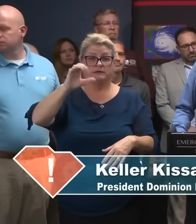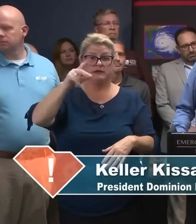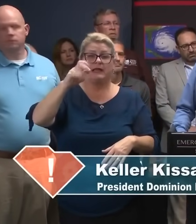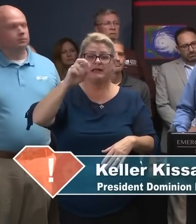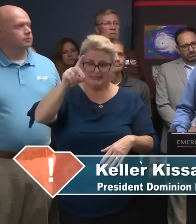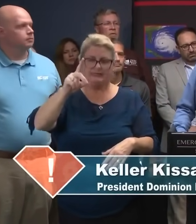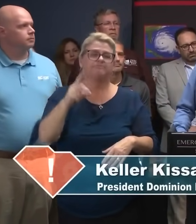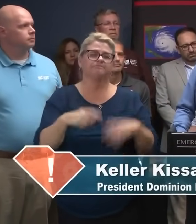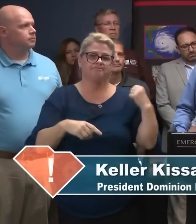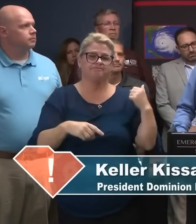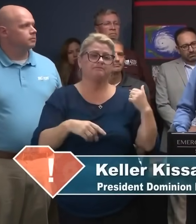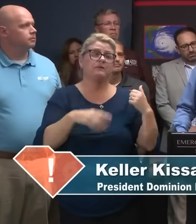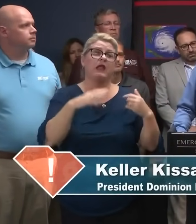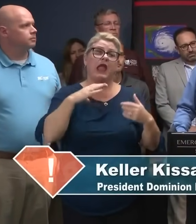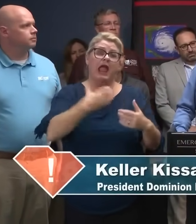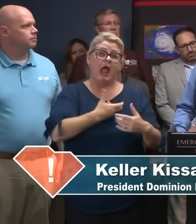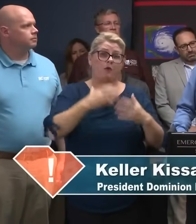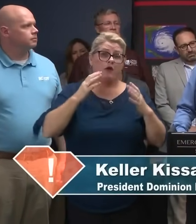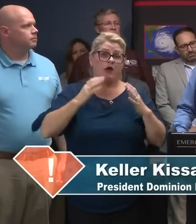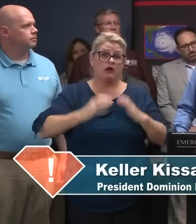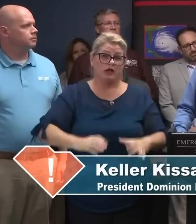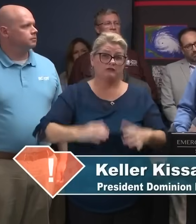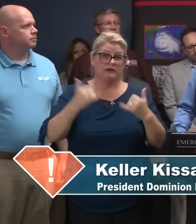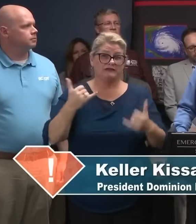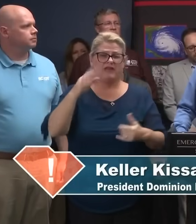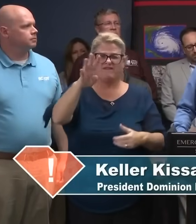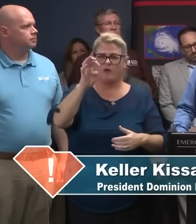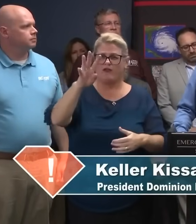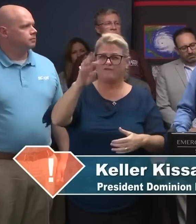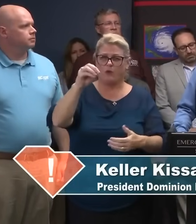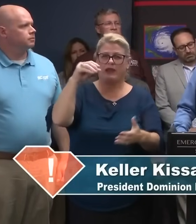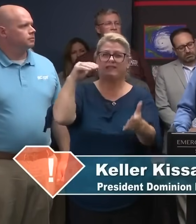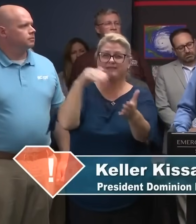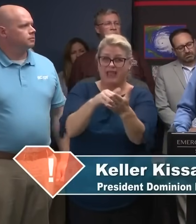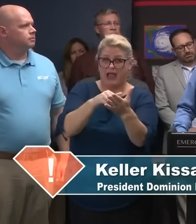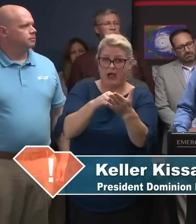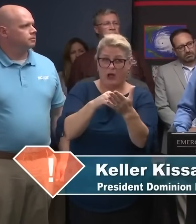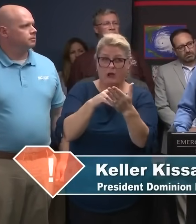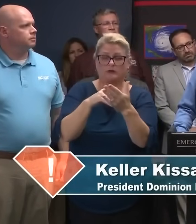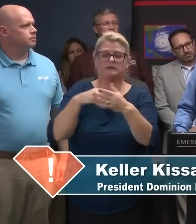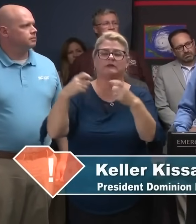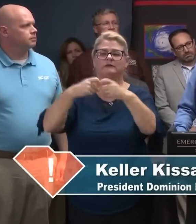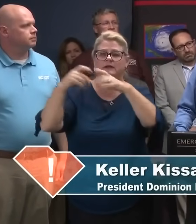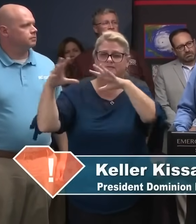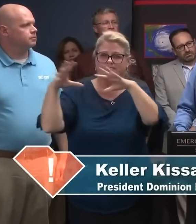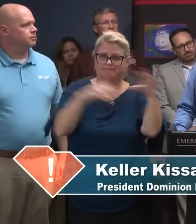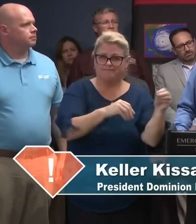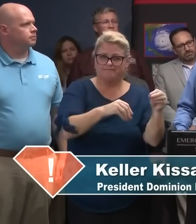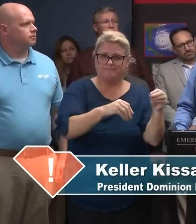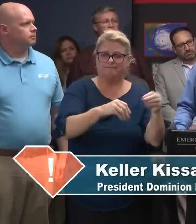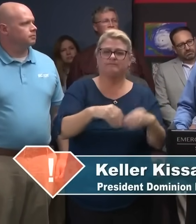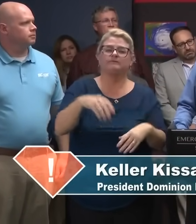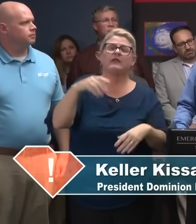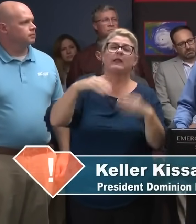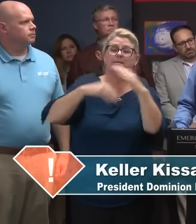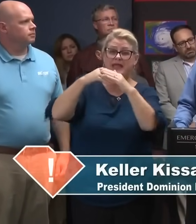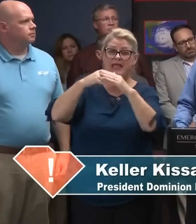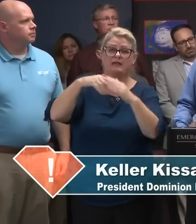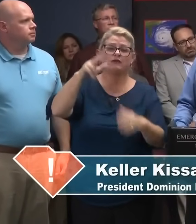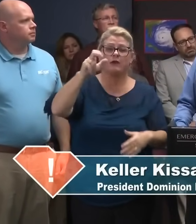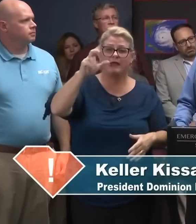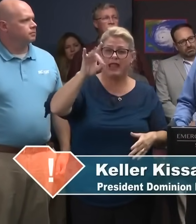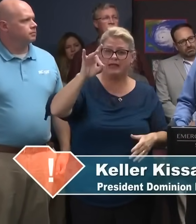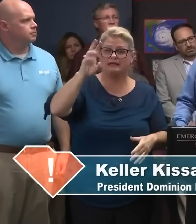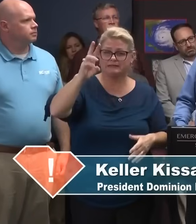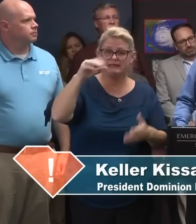Totally impact customers on our system now, 440,000. Peak outage, 386,000. So that tells you some customers have been